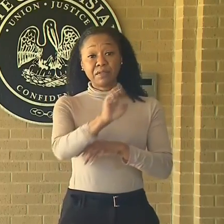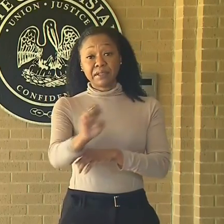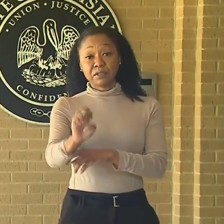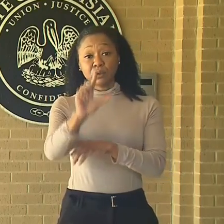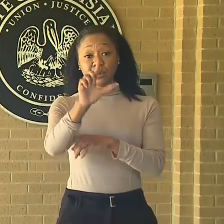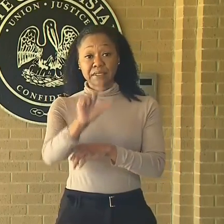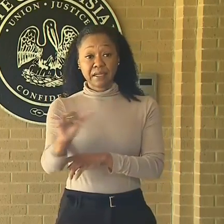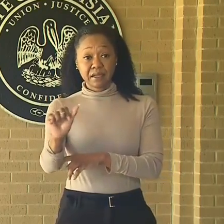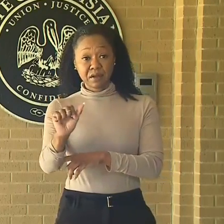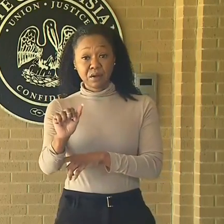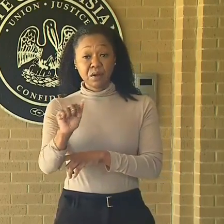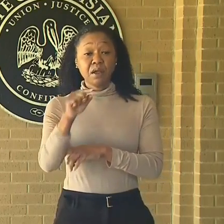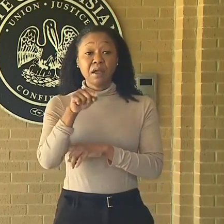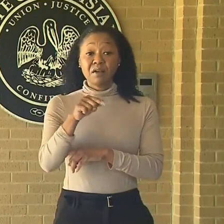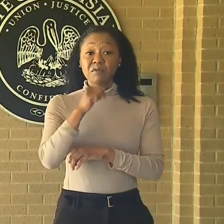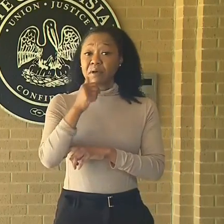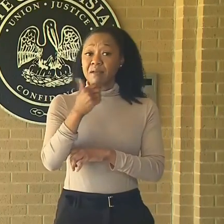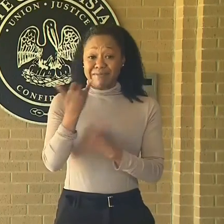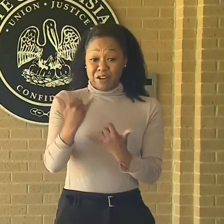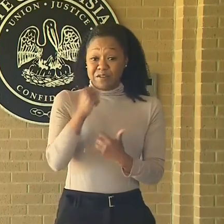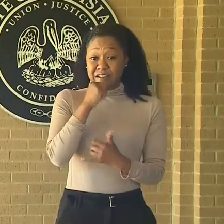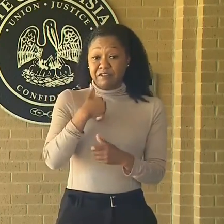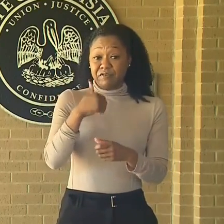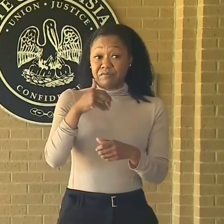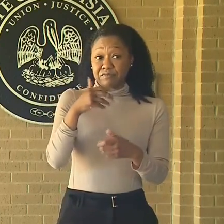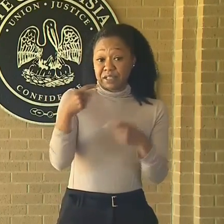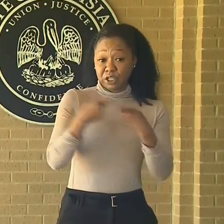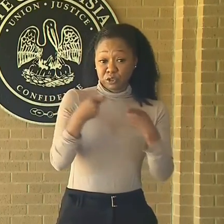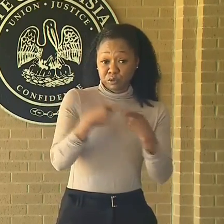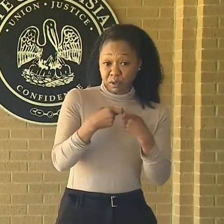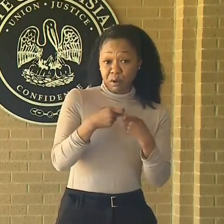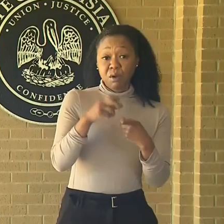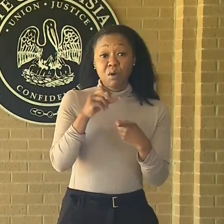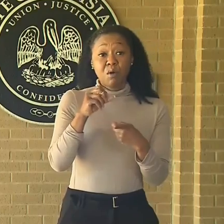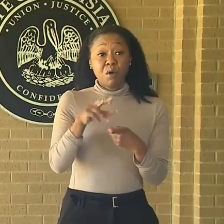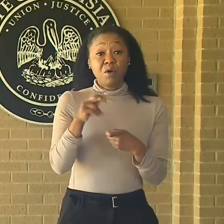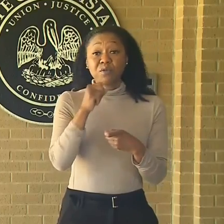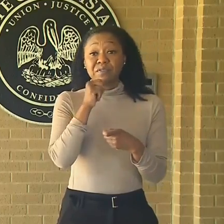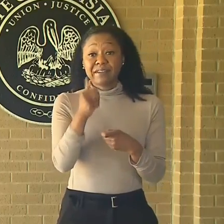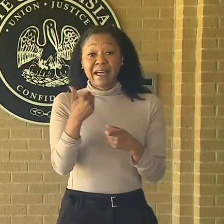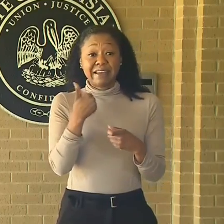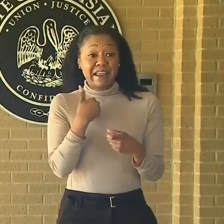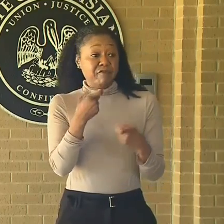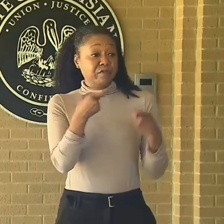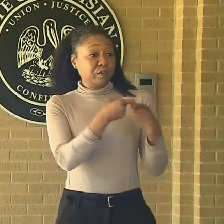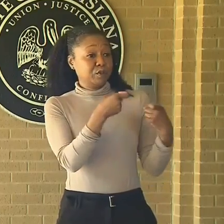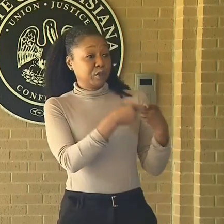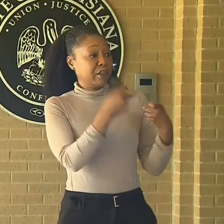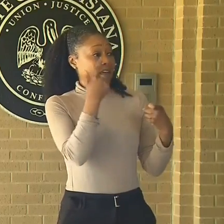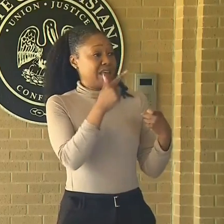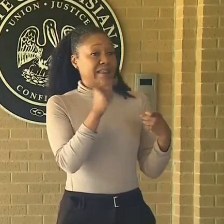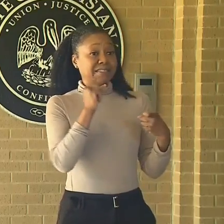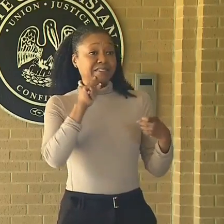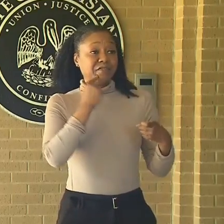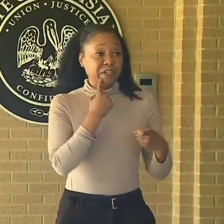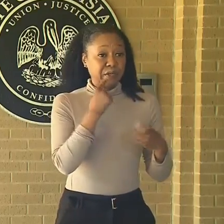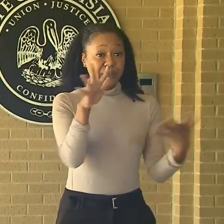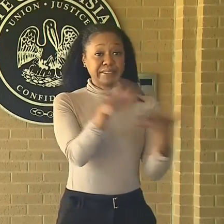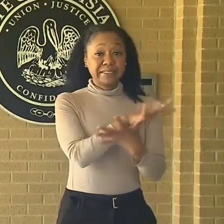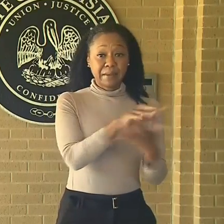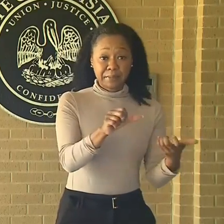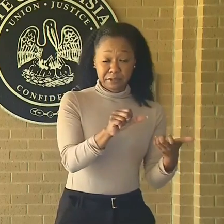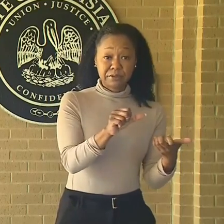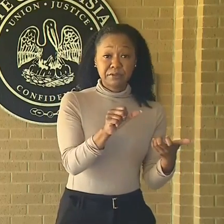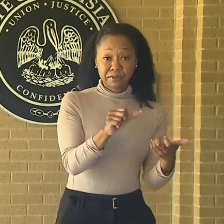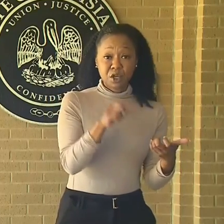Louisiana, where you don't currently have electricity, and especially where you don't have electricity and a significant amount of structural damage, you